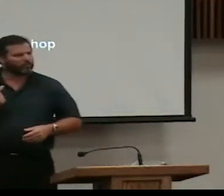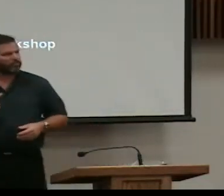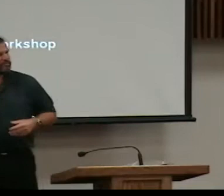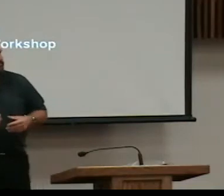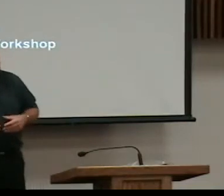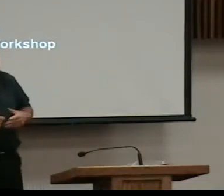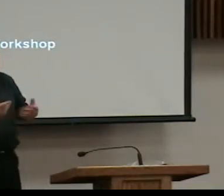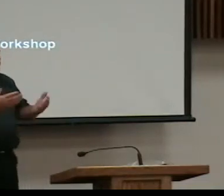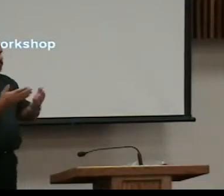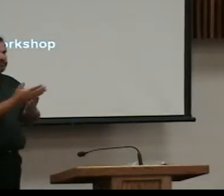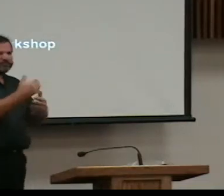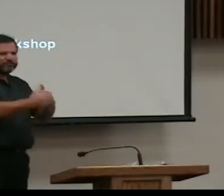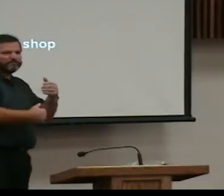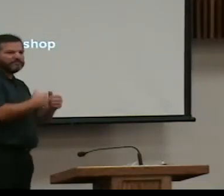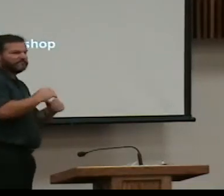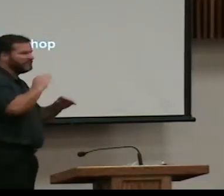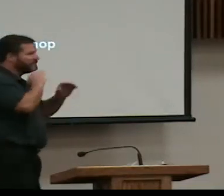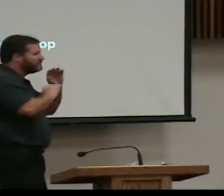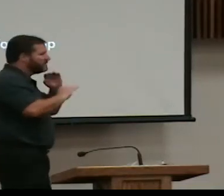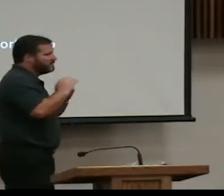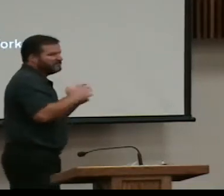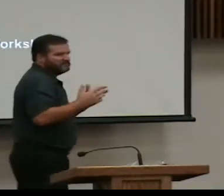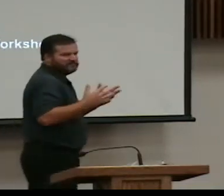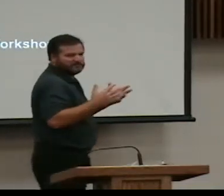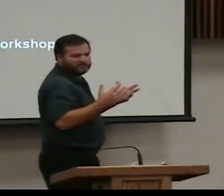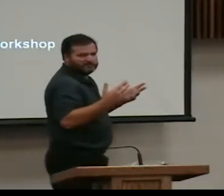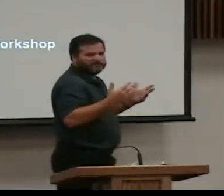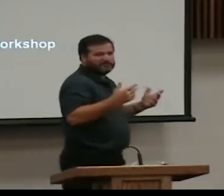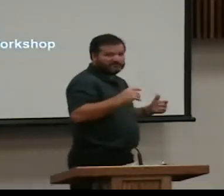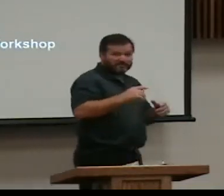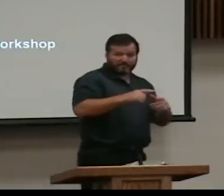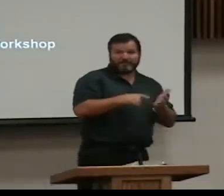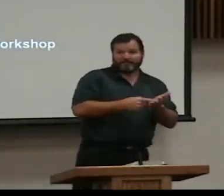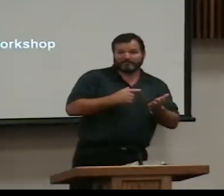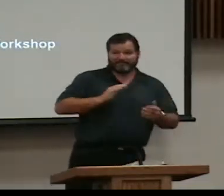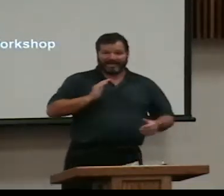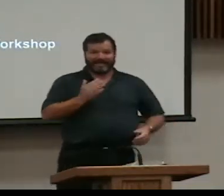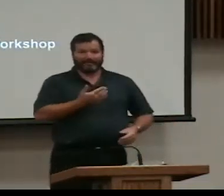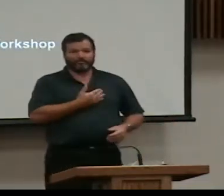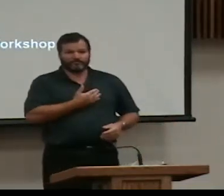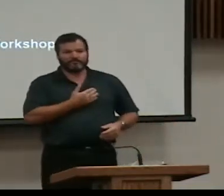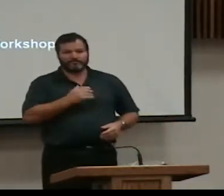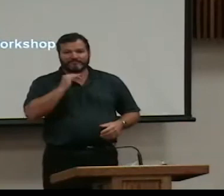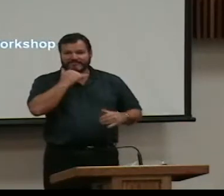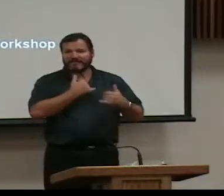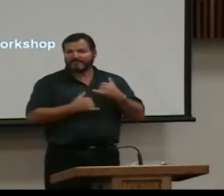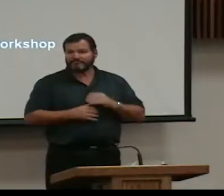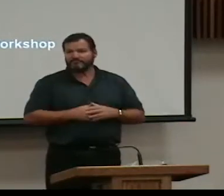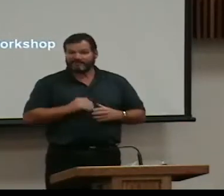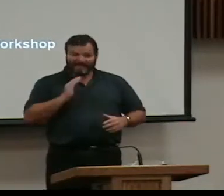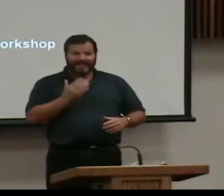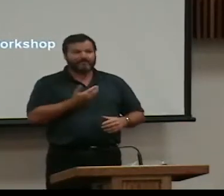We feel alone sometimes. go through problems and frustrations. Sometimes our mistakes,